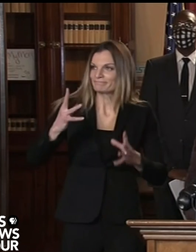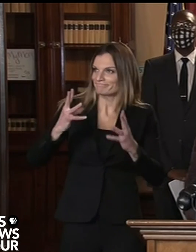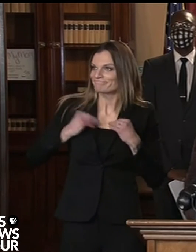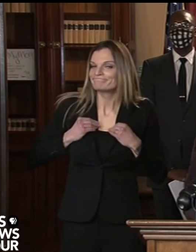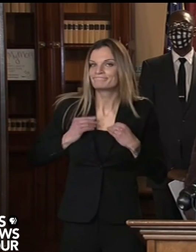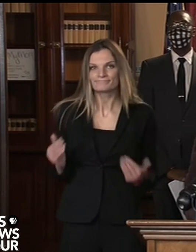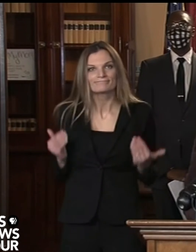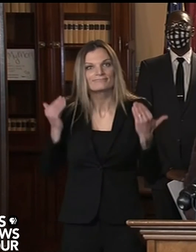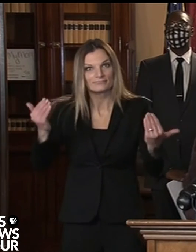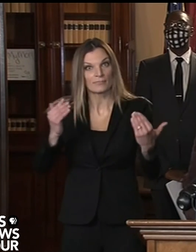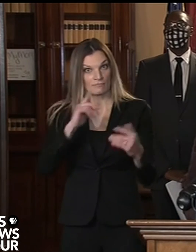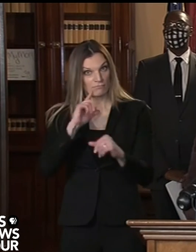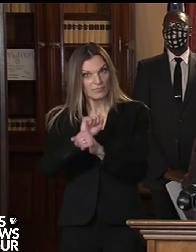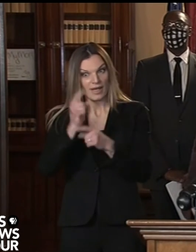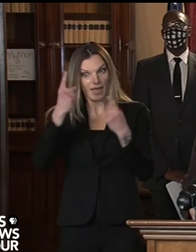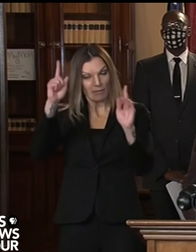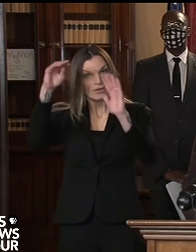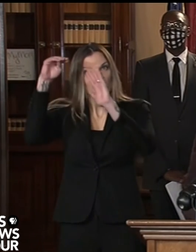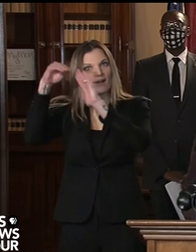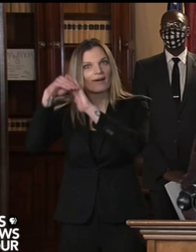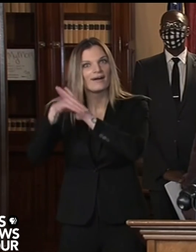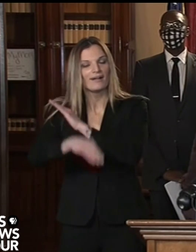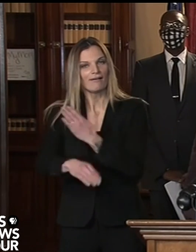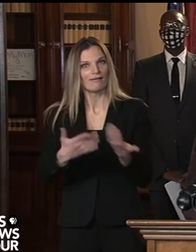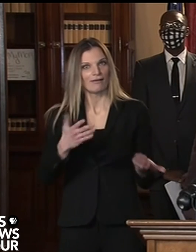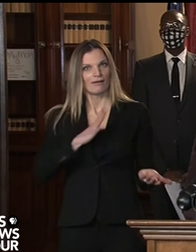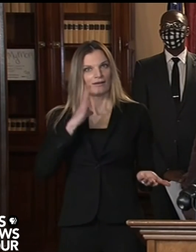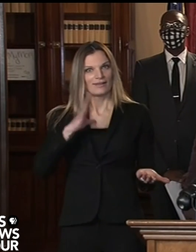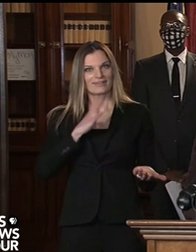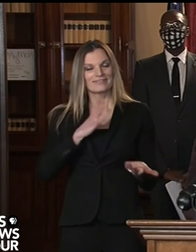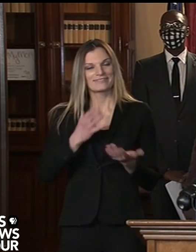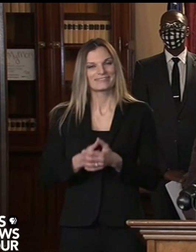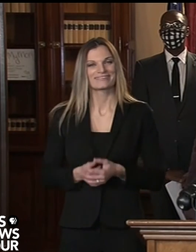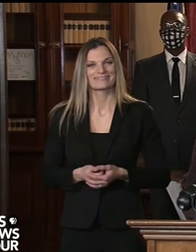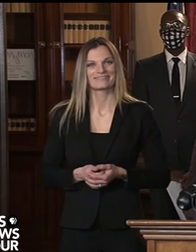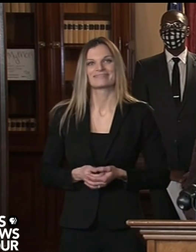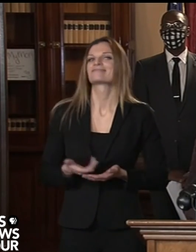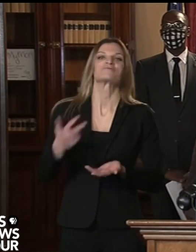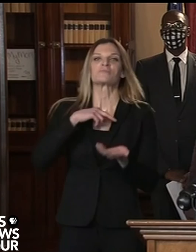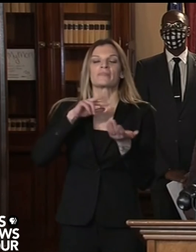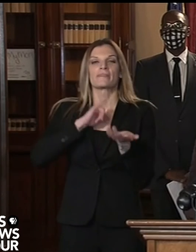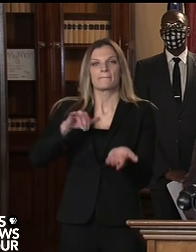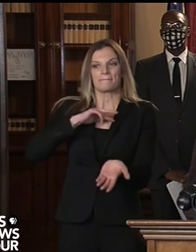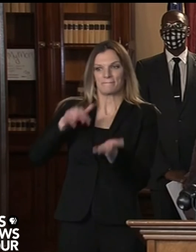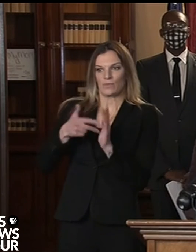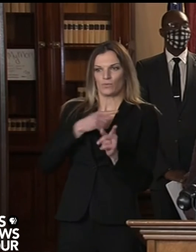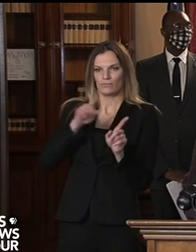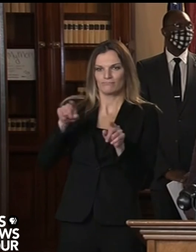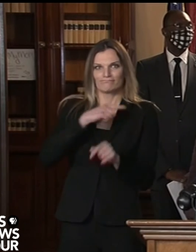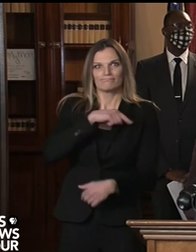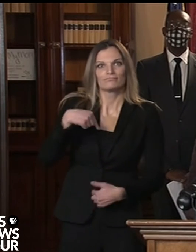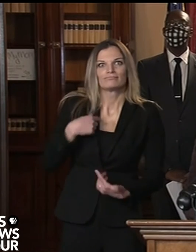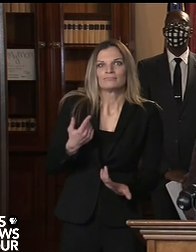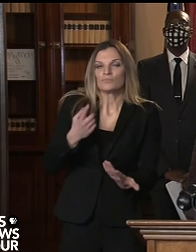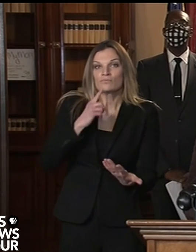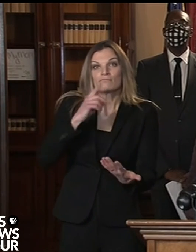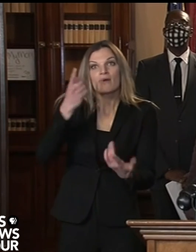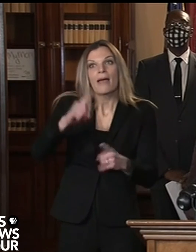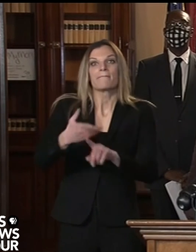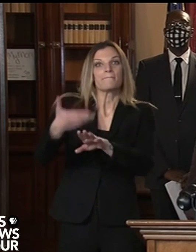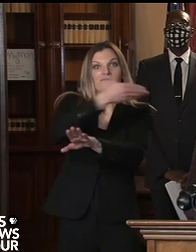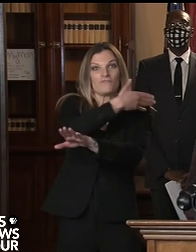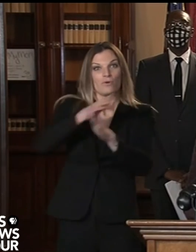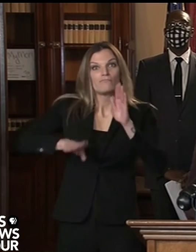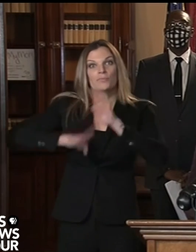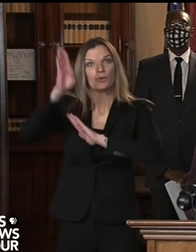really pushed our curve down. And that's what I meant when I said that, you know, we have beaten this virus back before. We